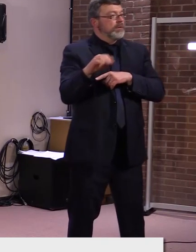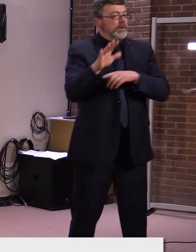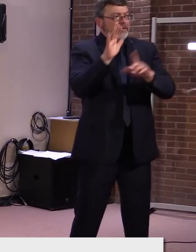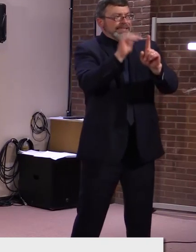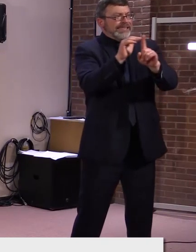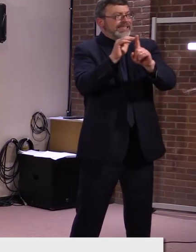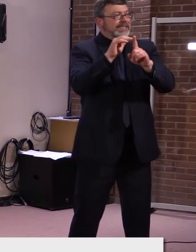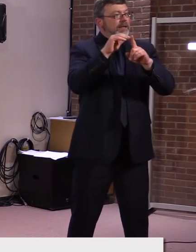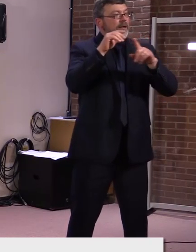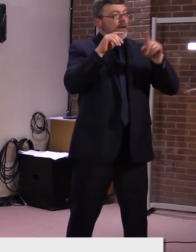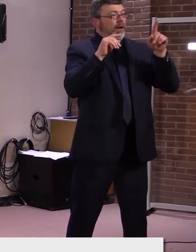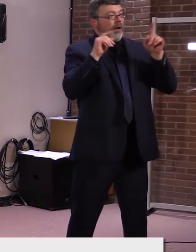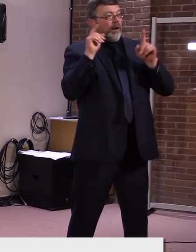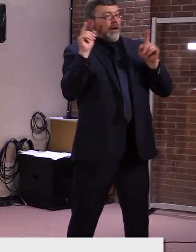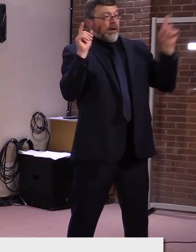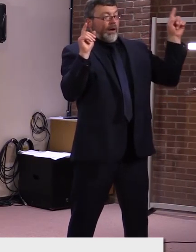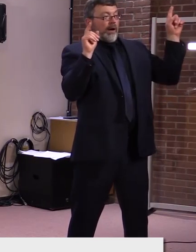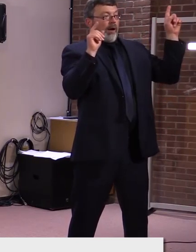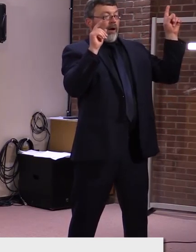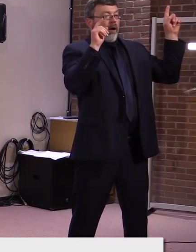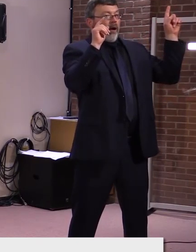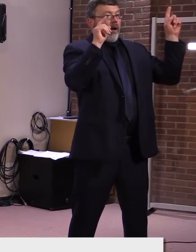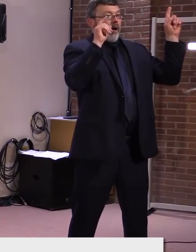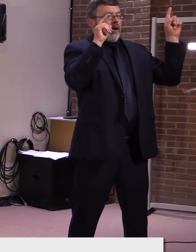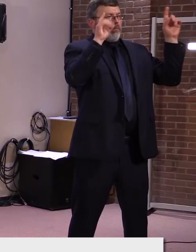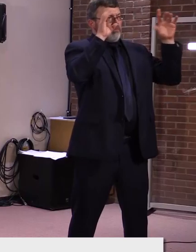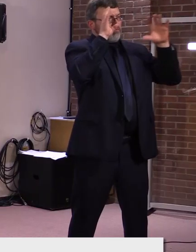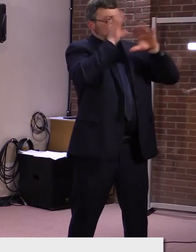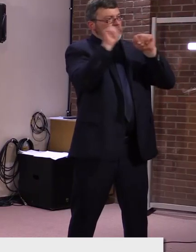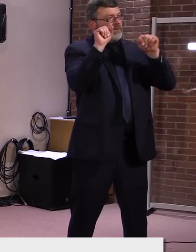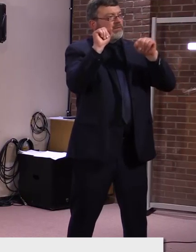says he wants to have 70 plus